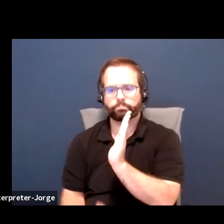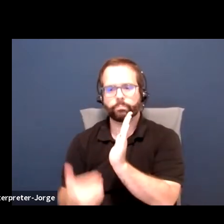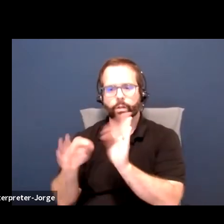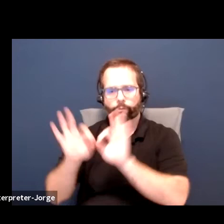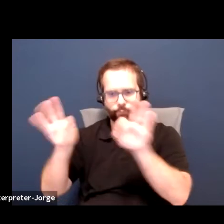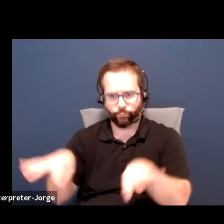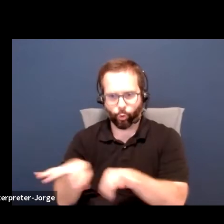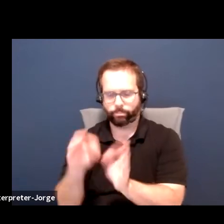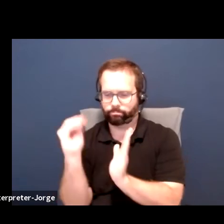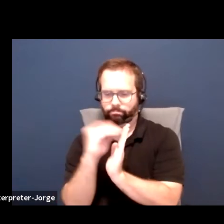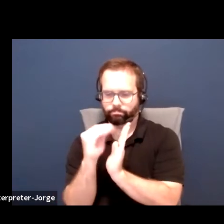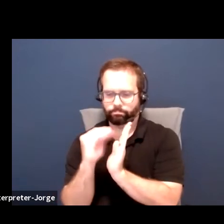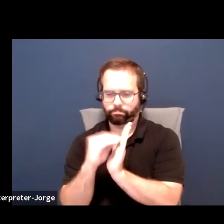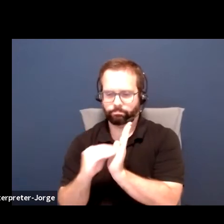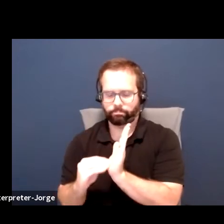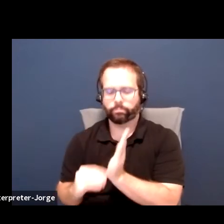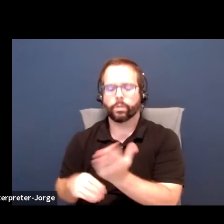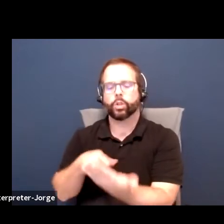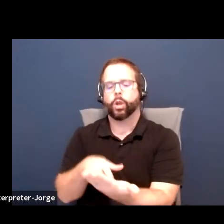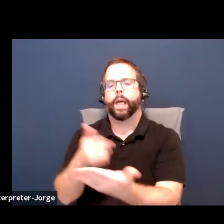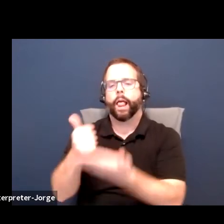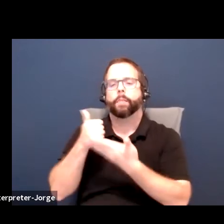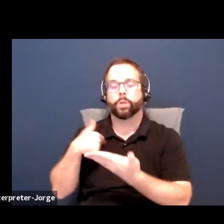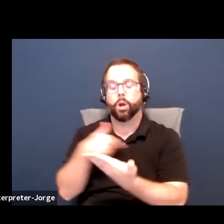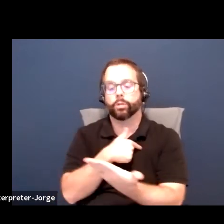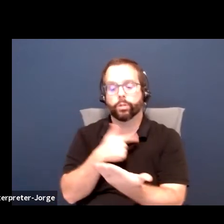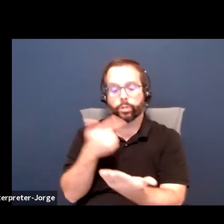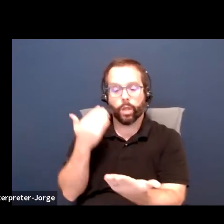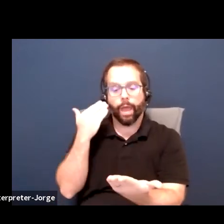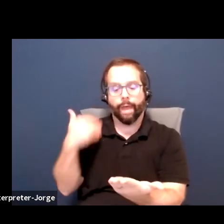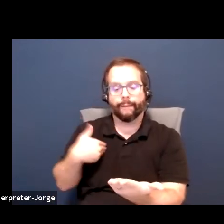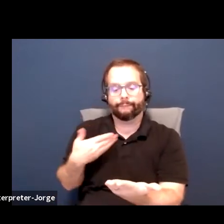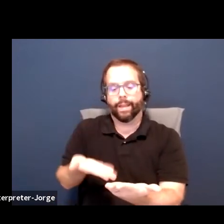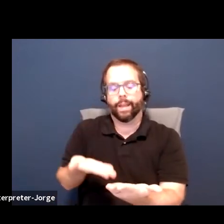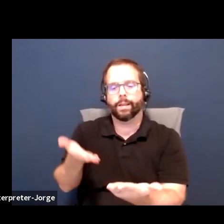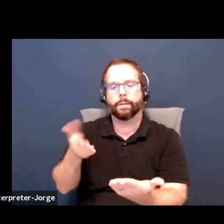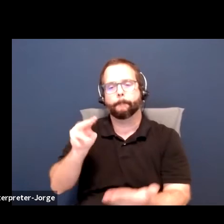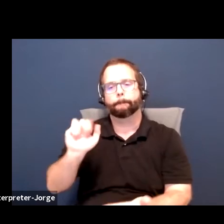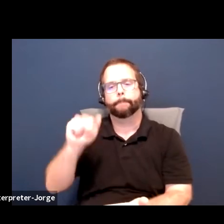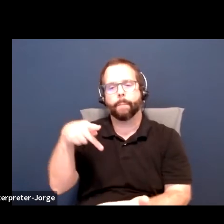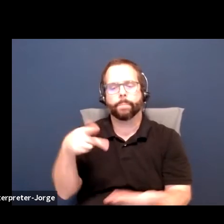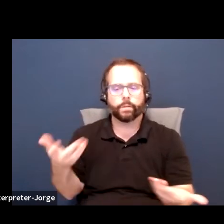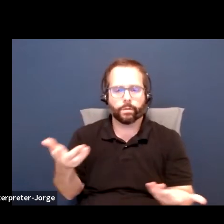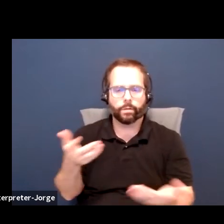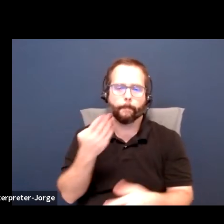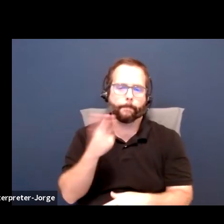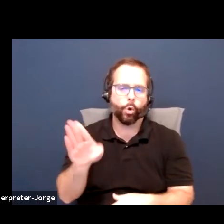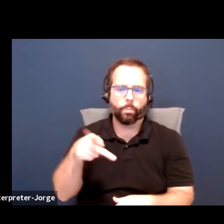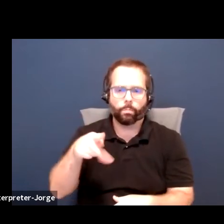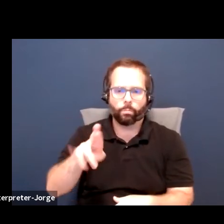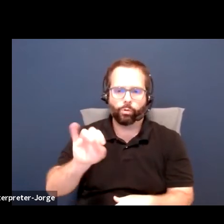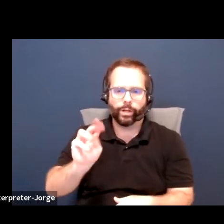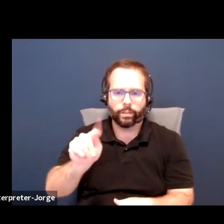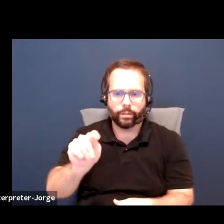blueprint for us to move forward. And of course, that's not a static document. We hit barriers along the way, as it always